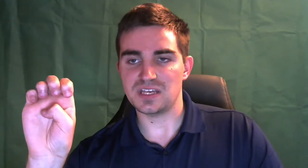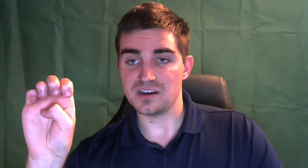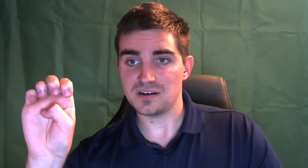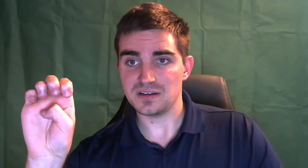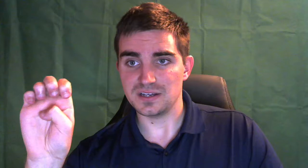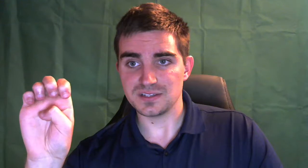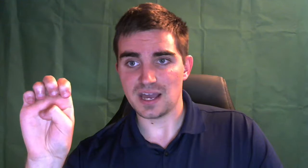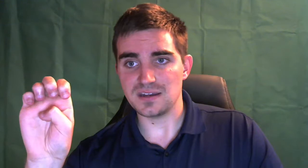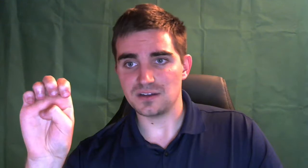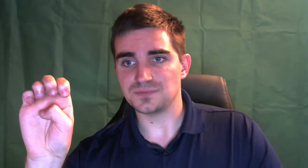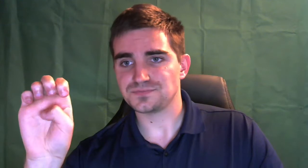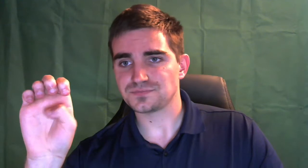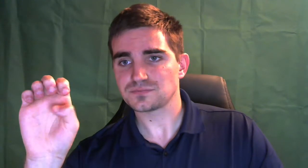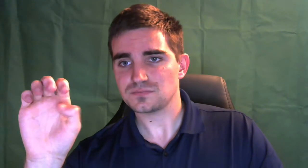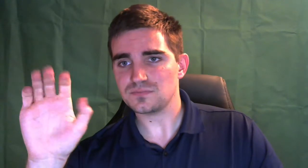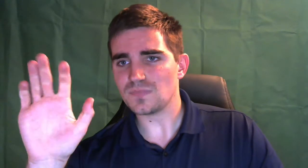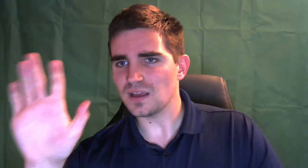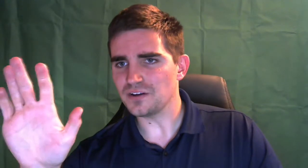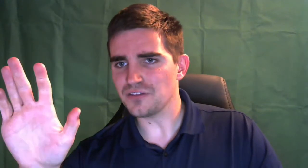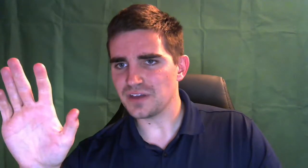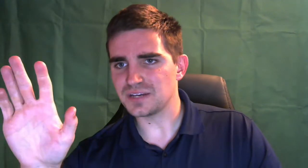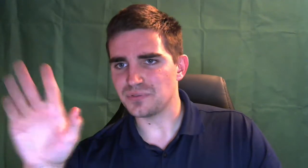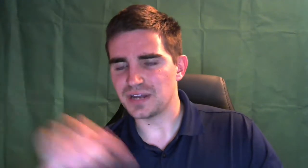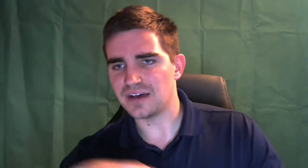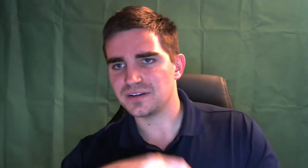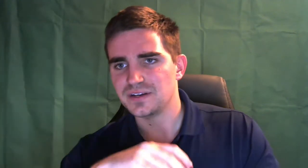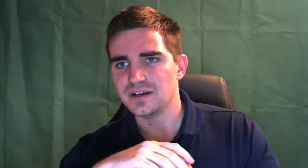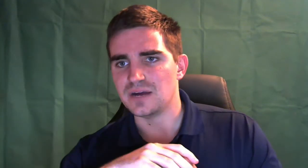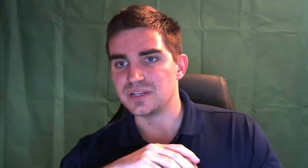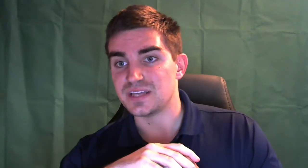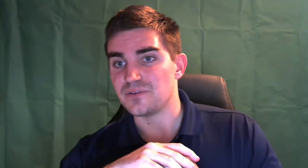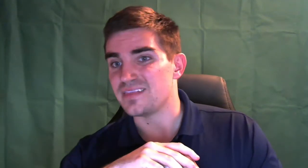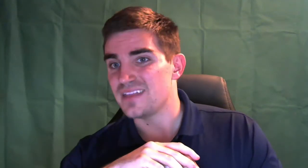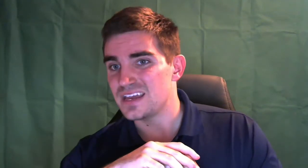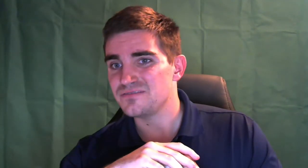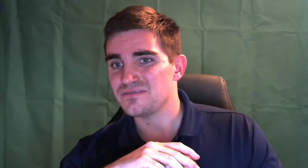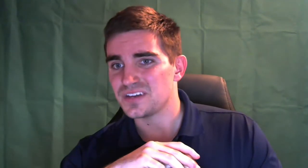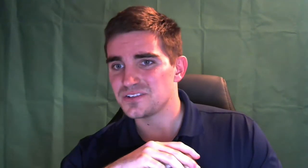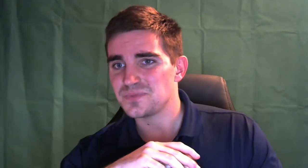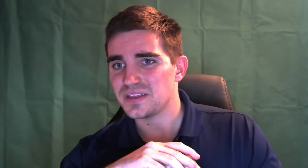here is ideal. Another thing I can point out is that with native fingerspelling,